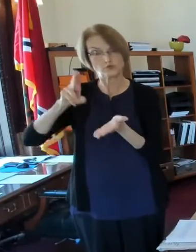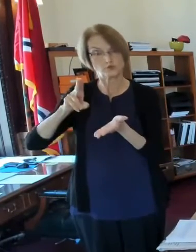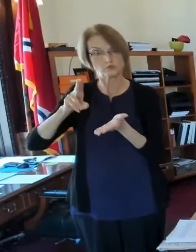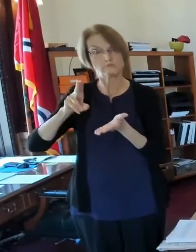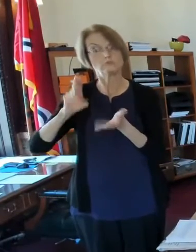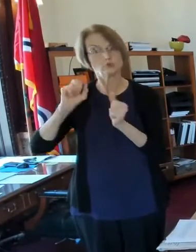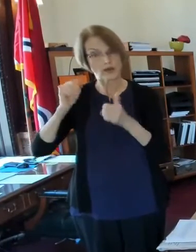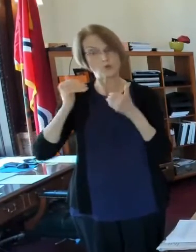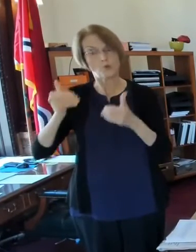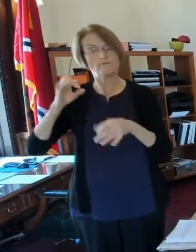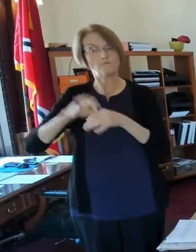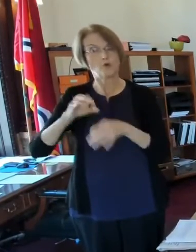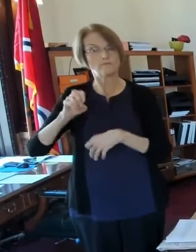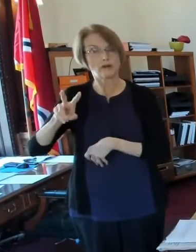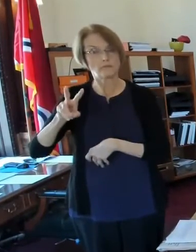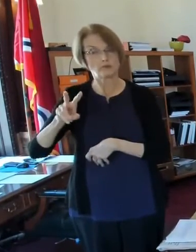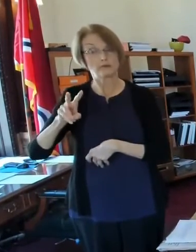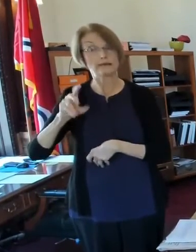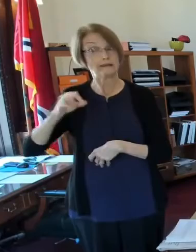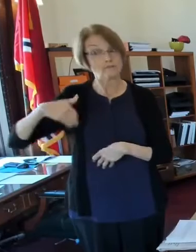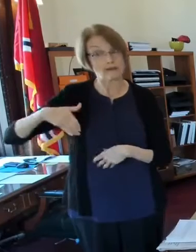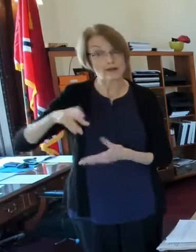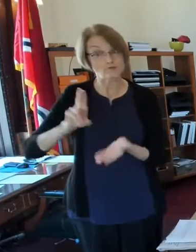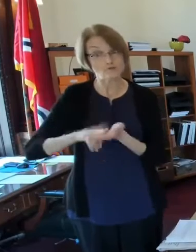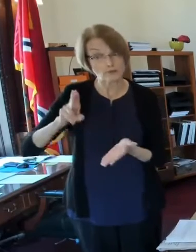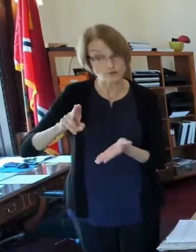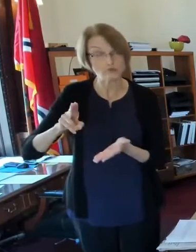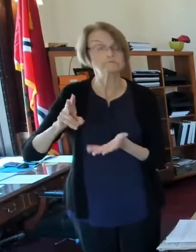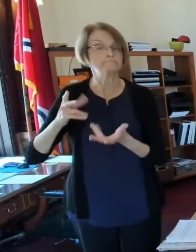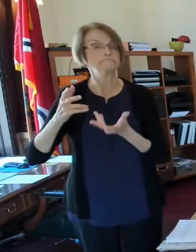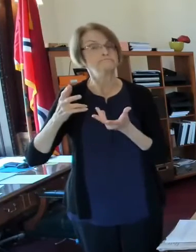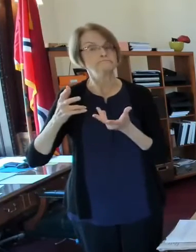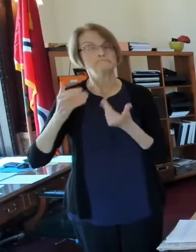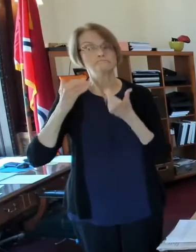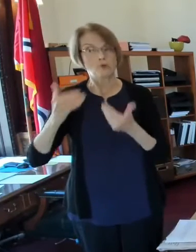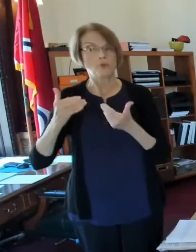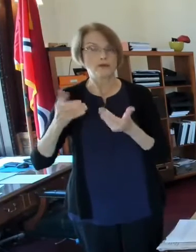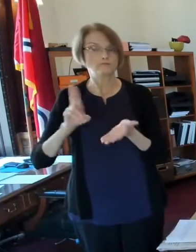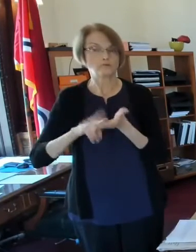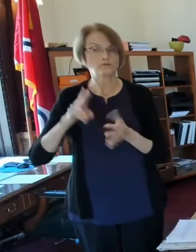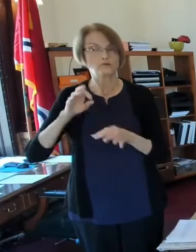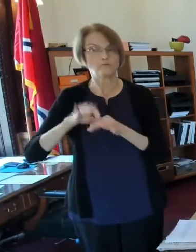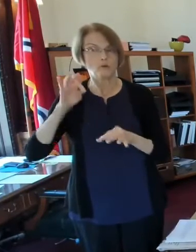haven't. So please do if you'd like to have your vote counted.